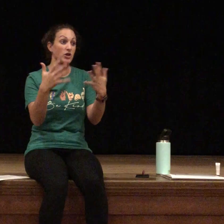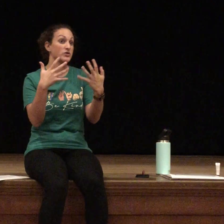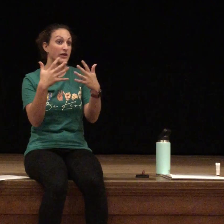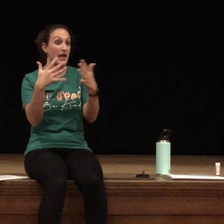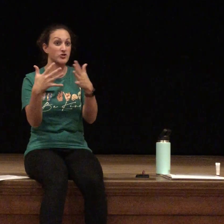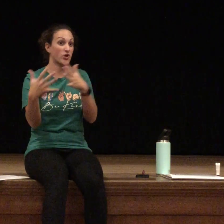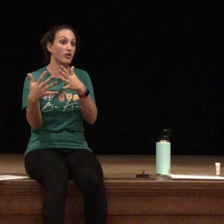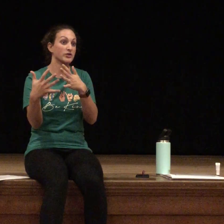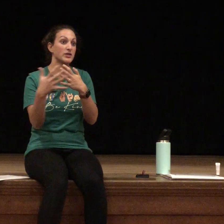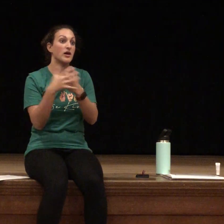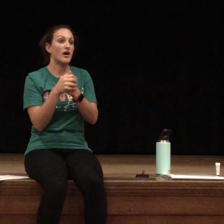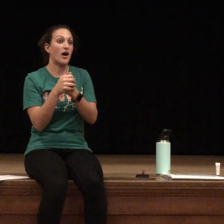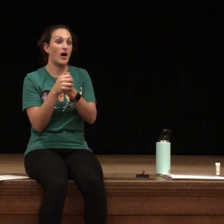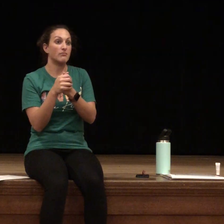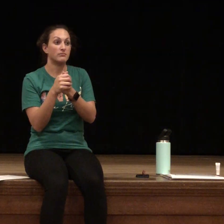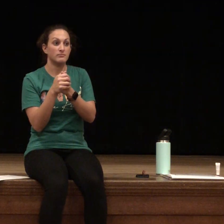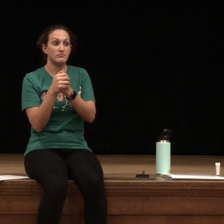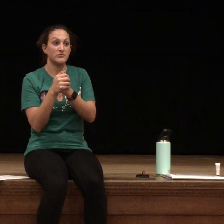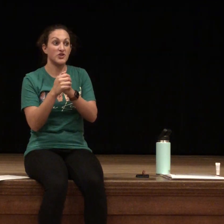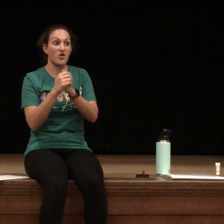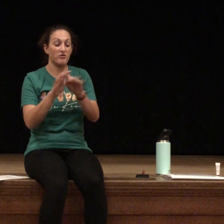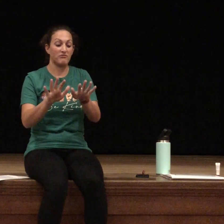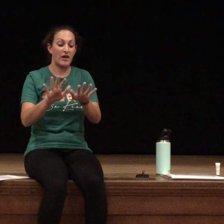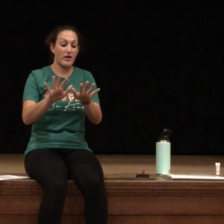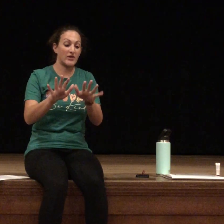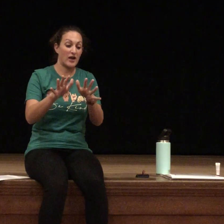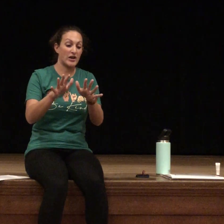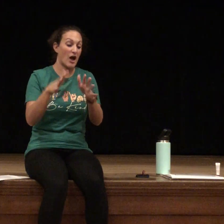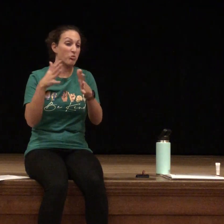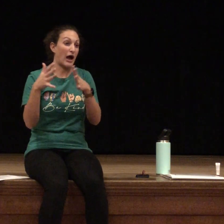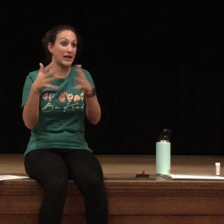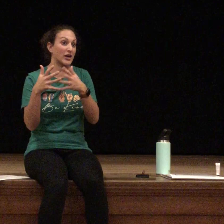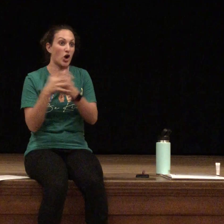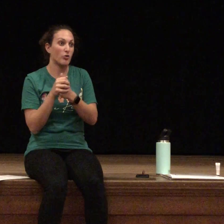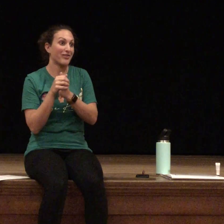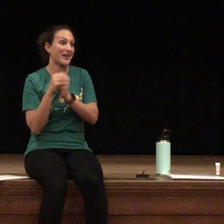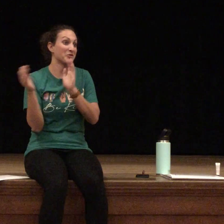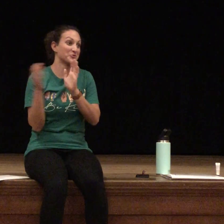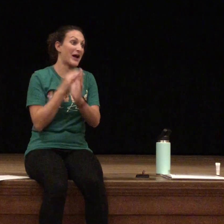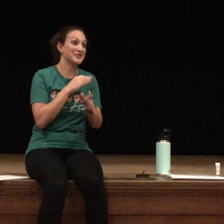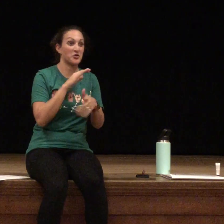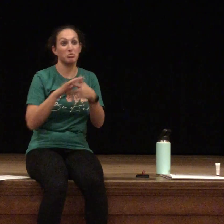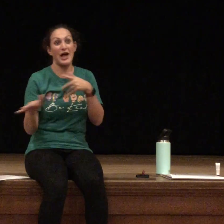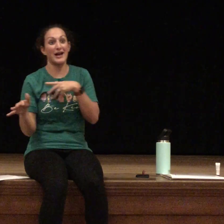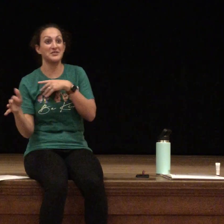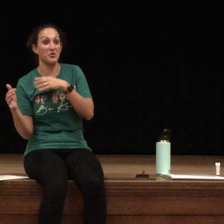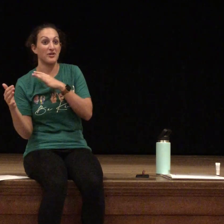so like natural colors. So I don't have any on right now, but I can't go with like those reds or blacks or